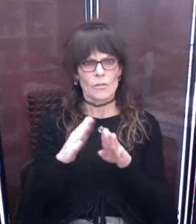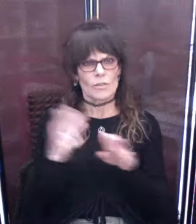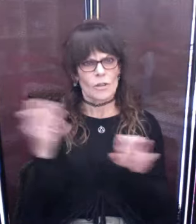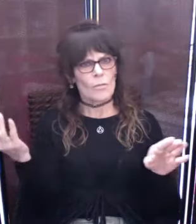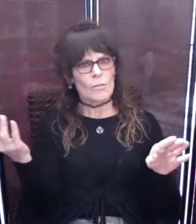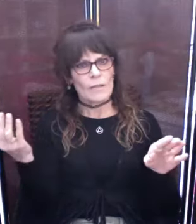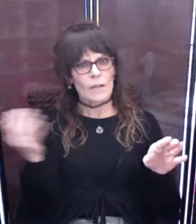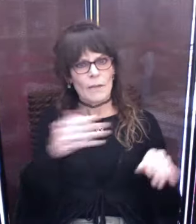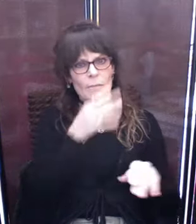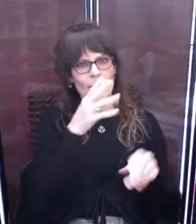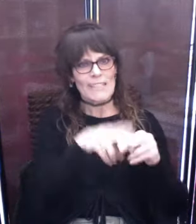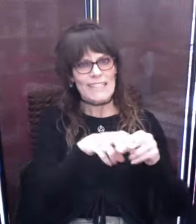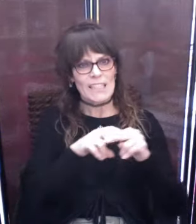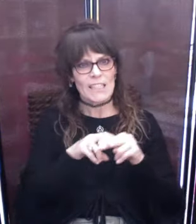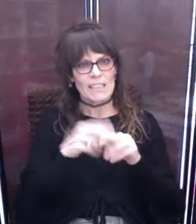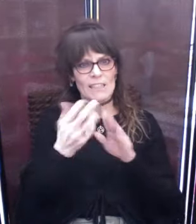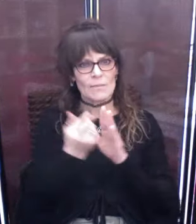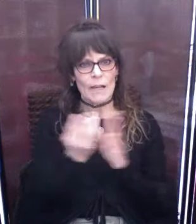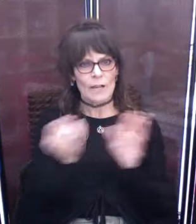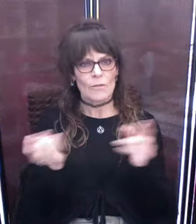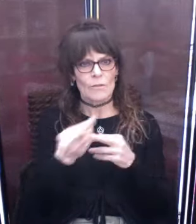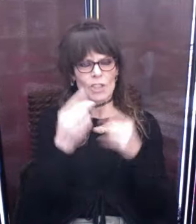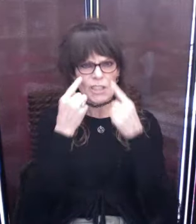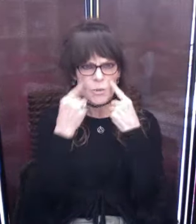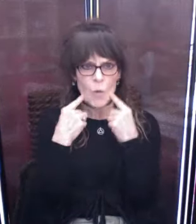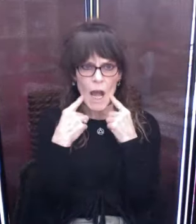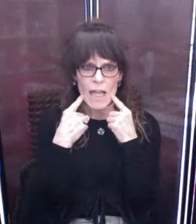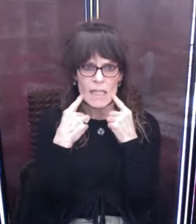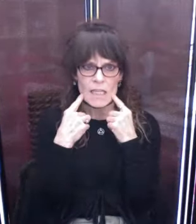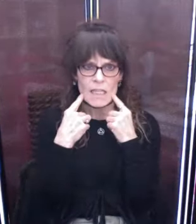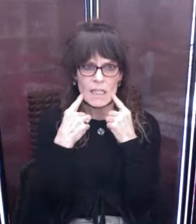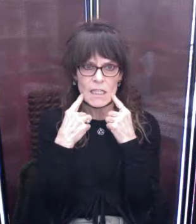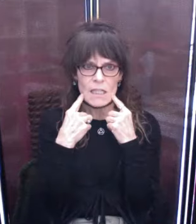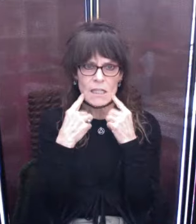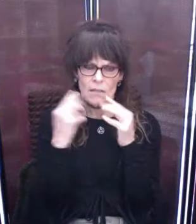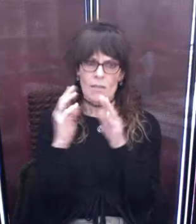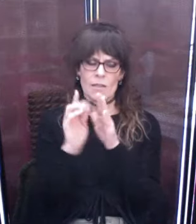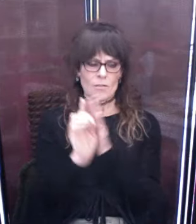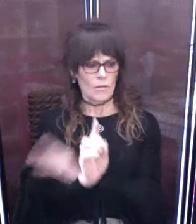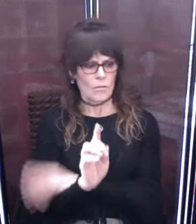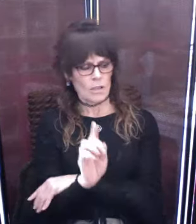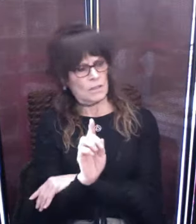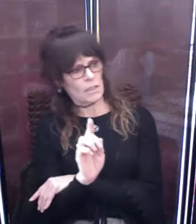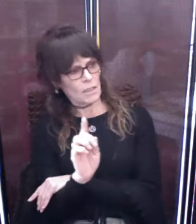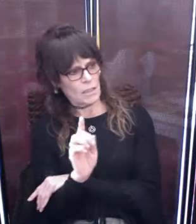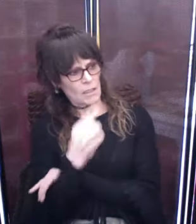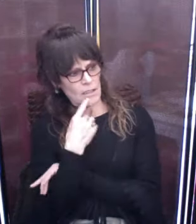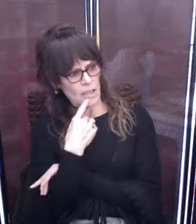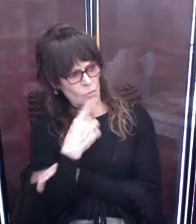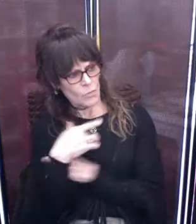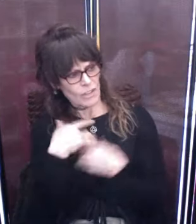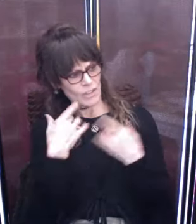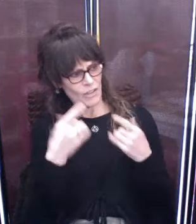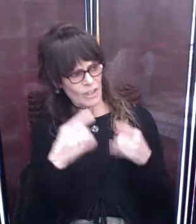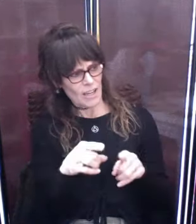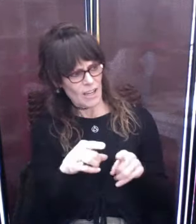was sitting in this back room and she's sitting there crying. And I walked in and I said, what's going on? She had just gotten a phone